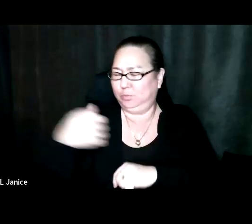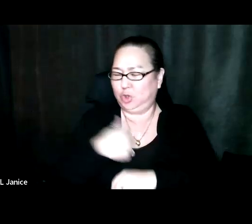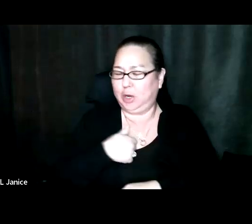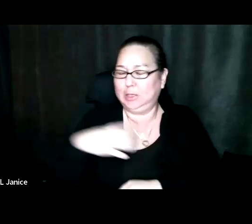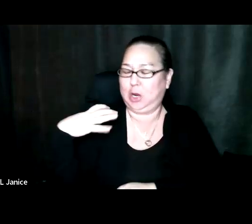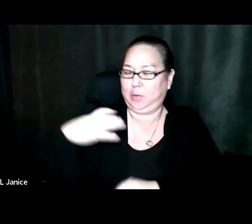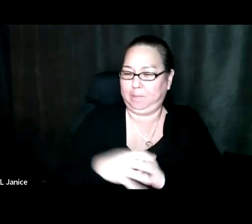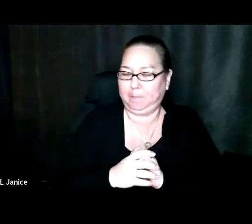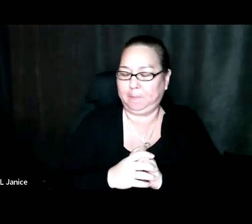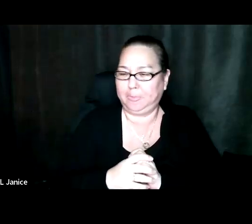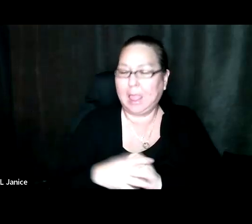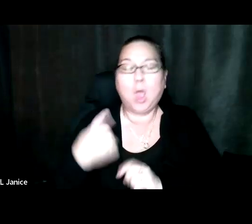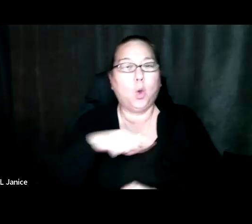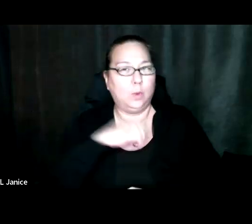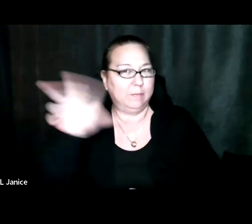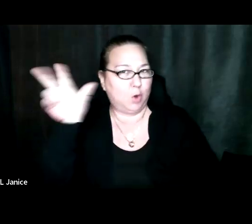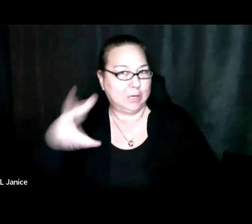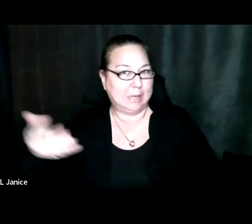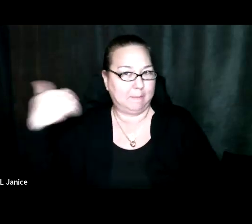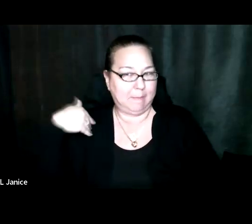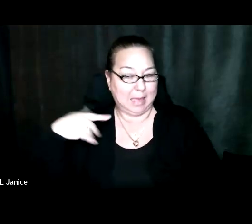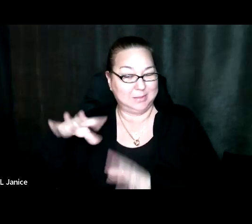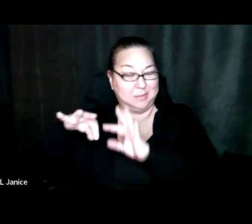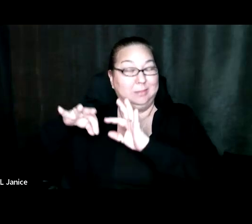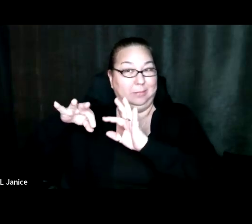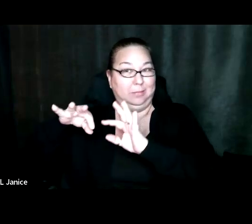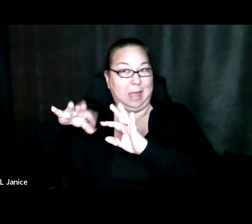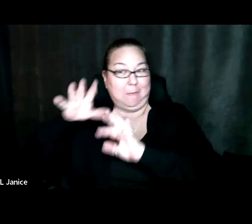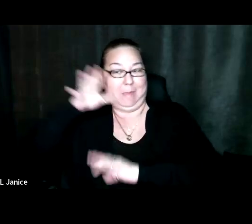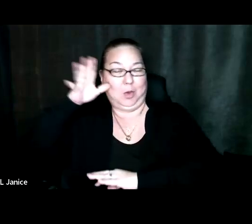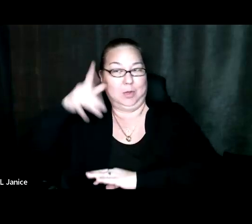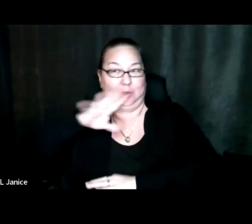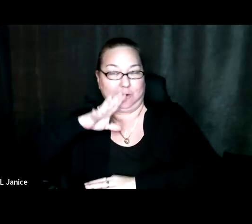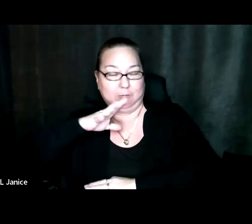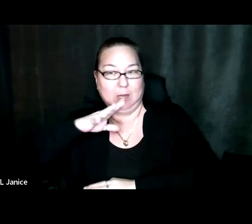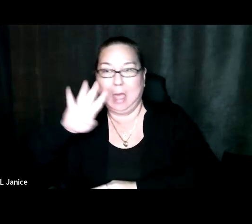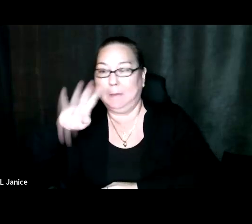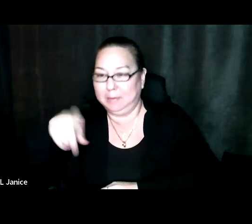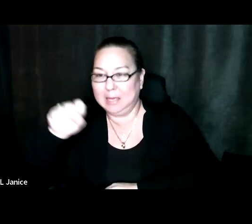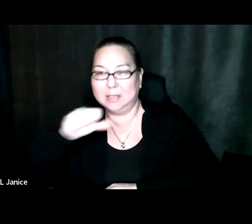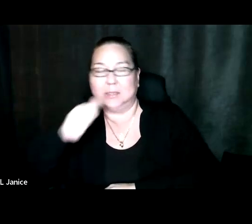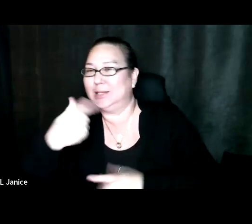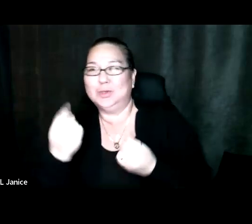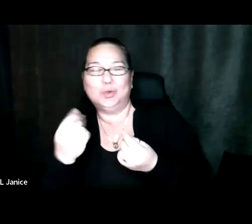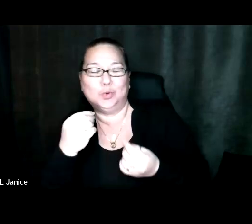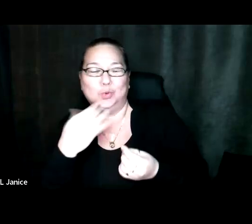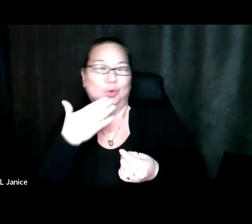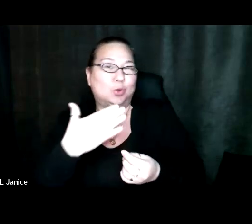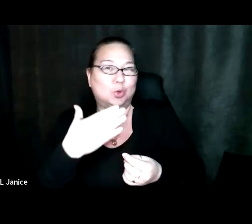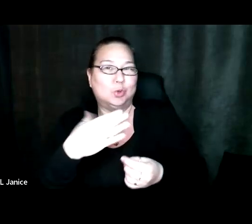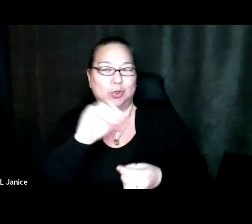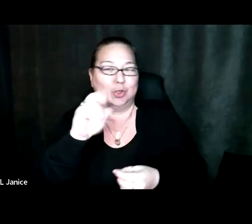and we've heard it in the past from parents, that BPS does not do a good job of